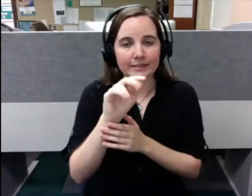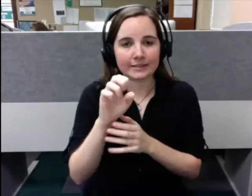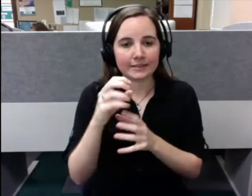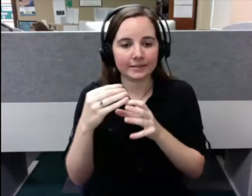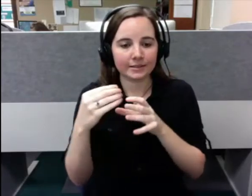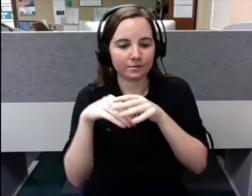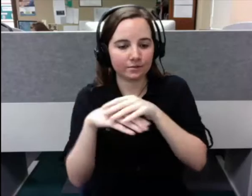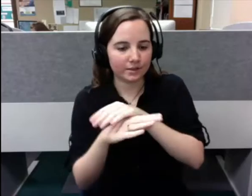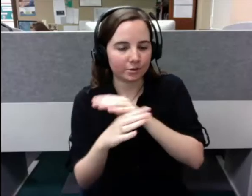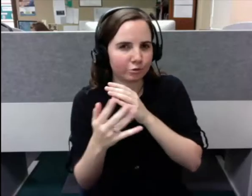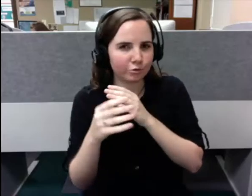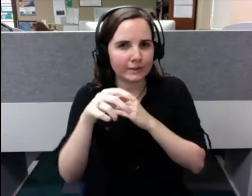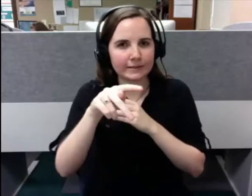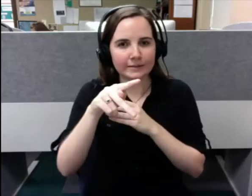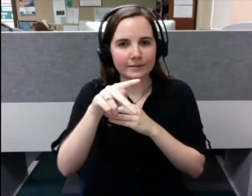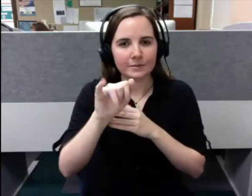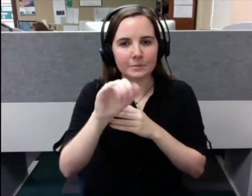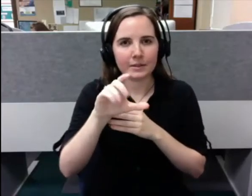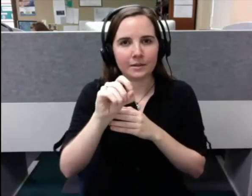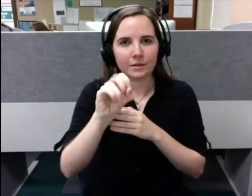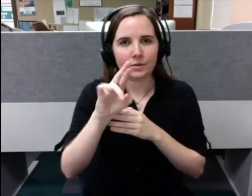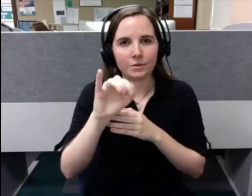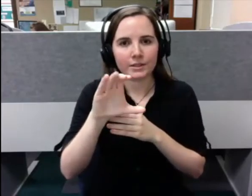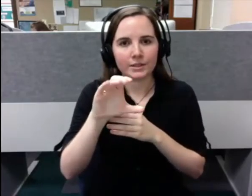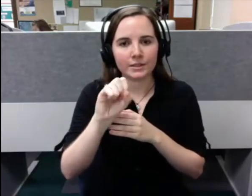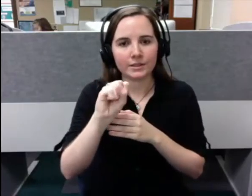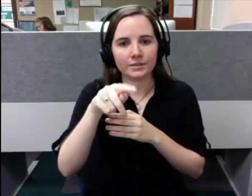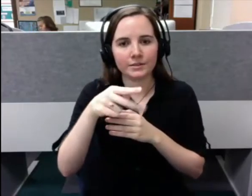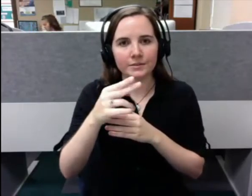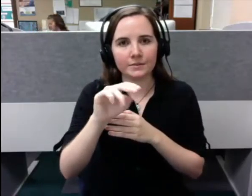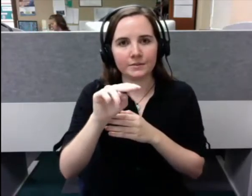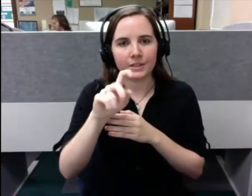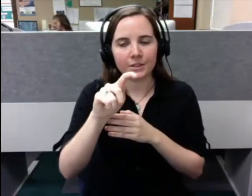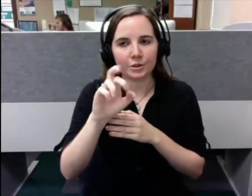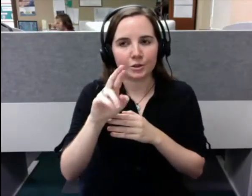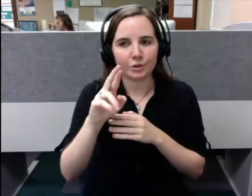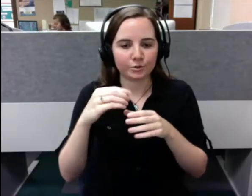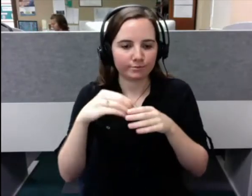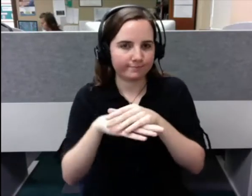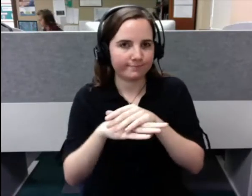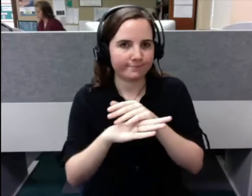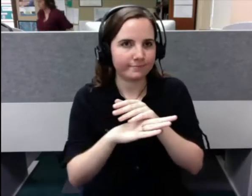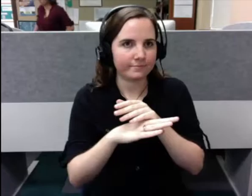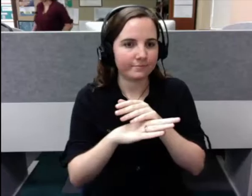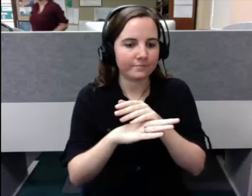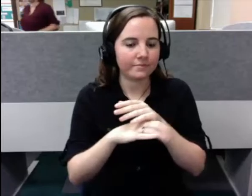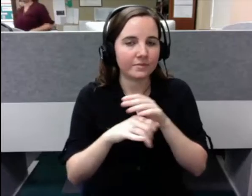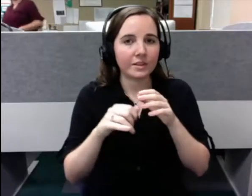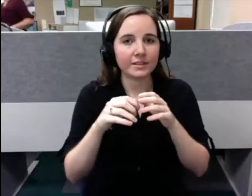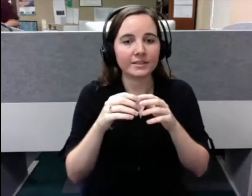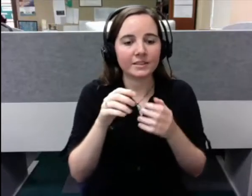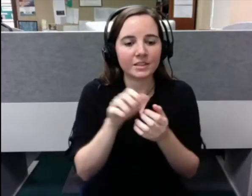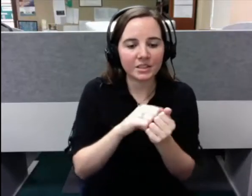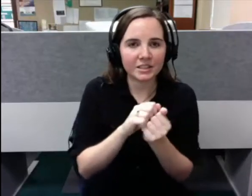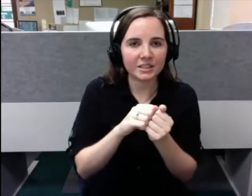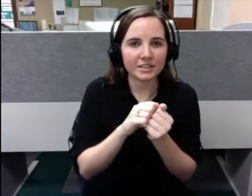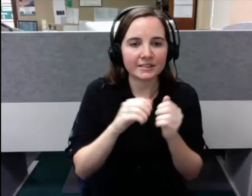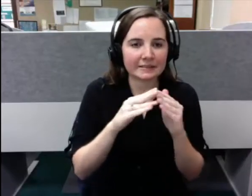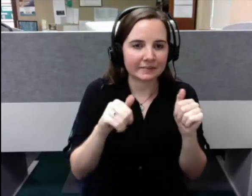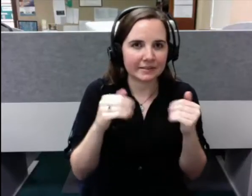muscle known as the pyloric sphincter. The digestive system along the way will contain several little